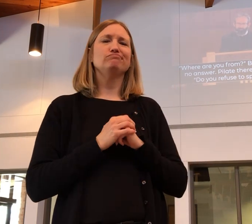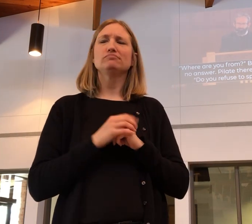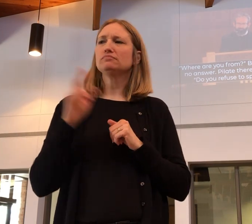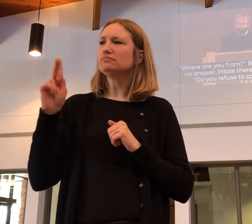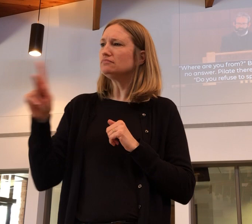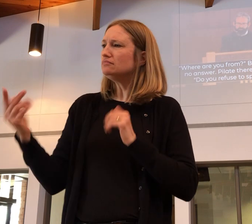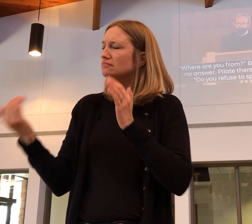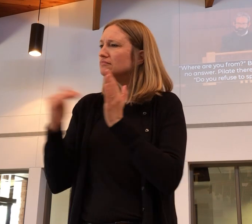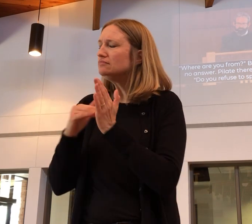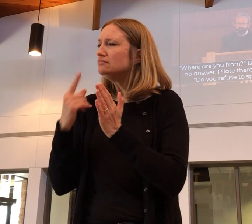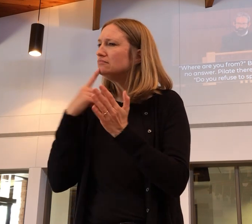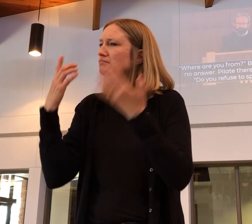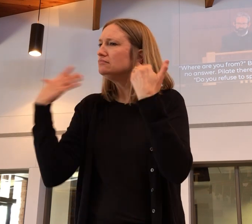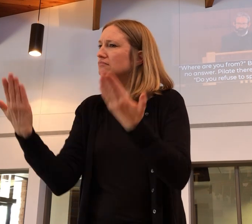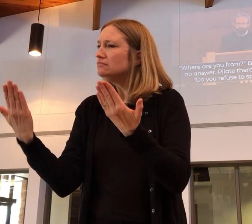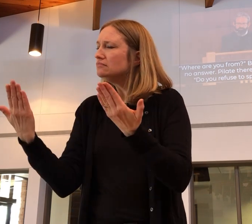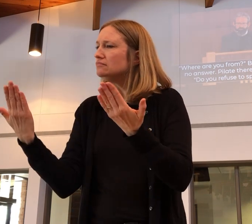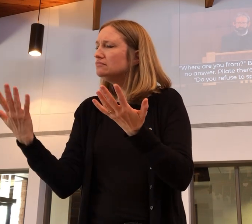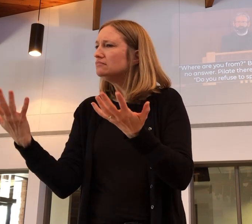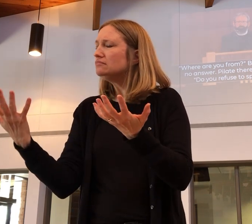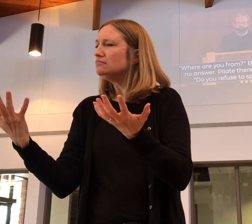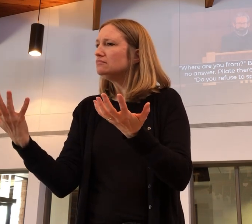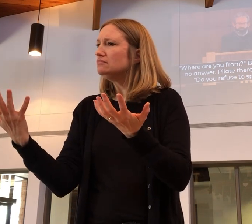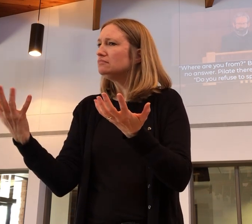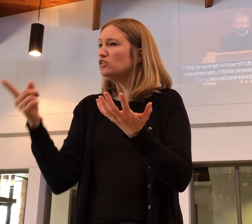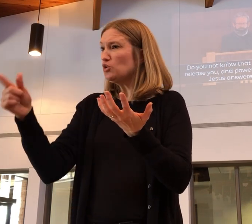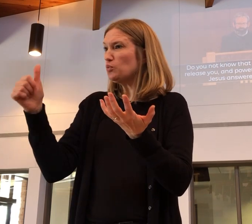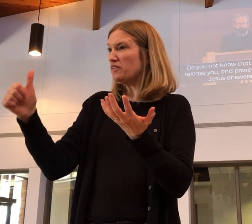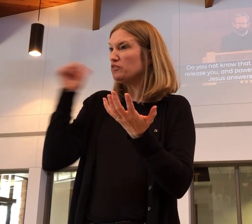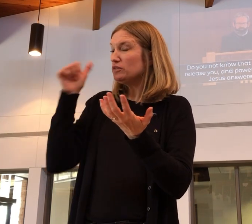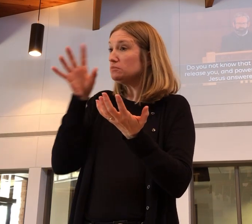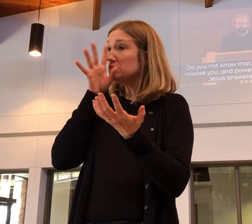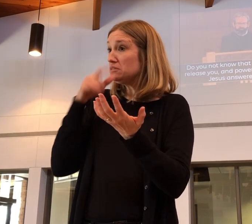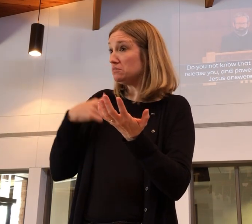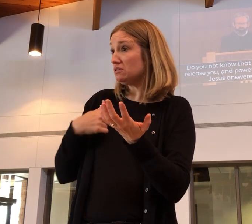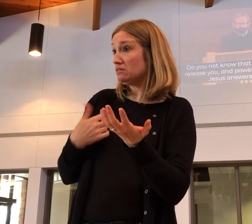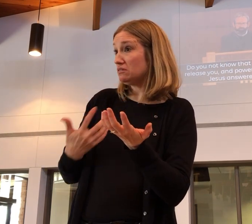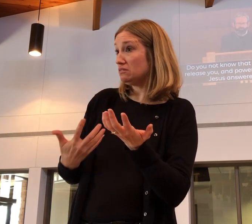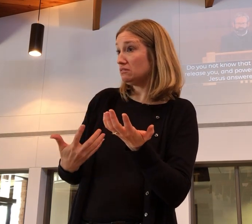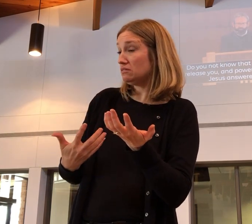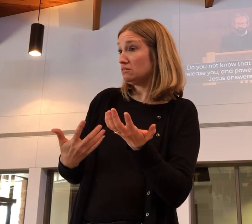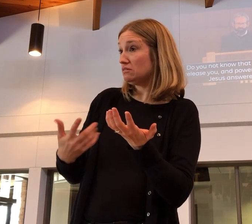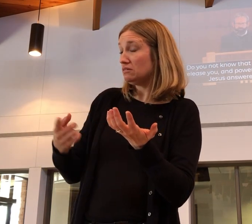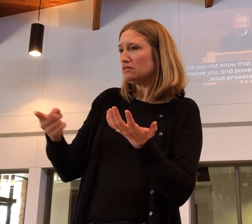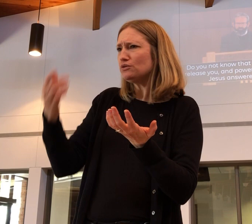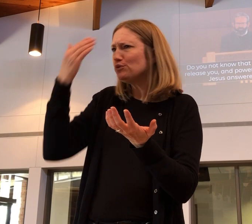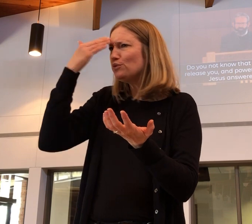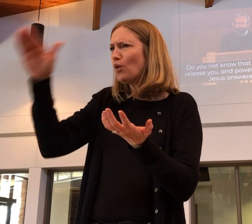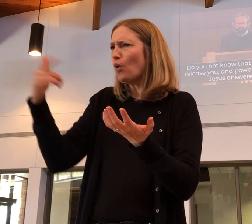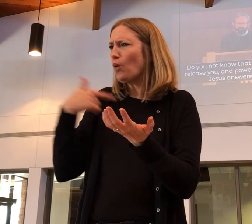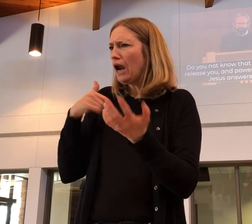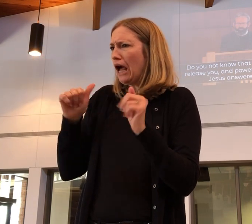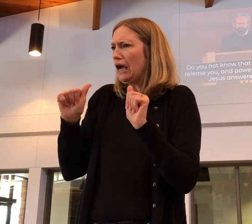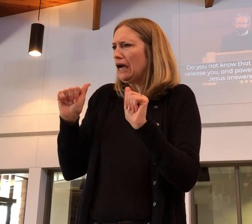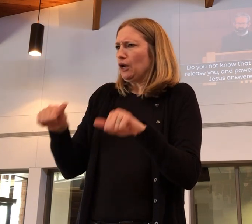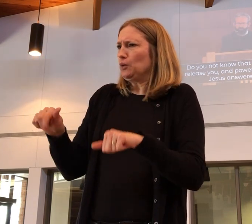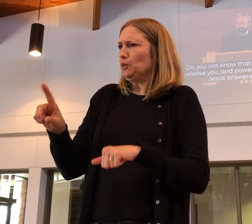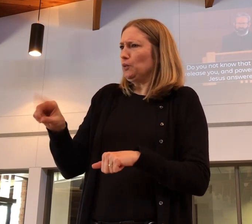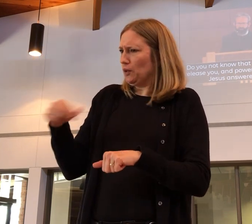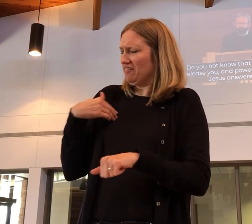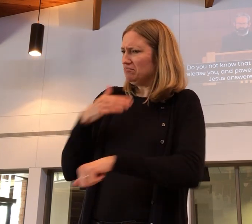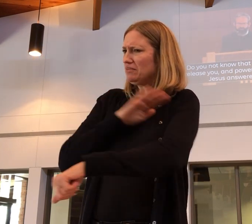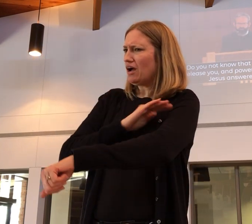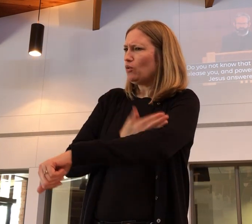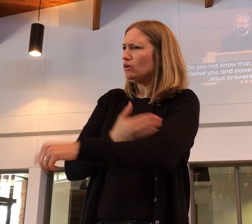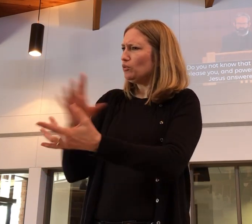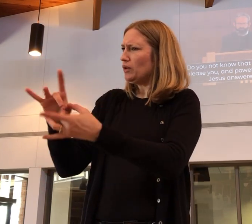Pilate therefore said to him, "Do you refuse to speak to me? Do you not know that I have the power